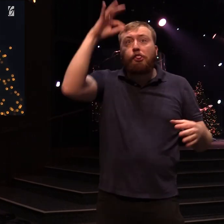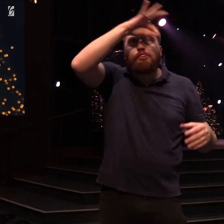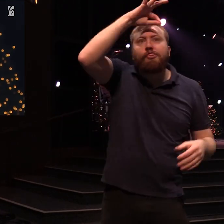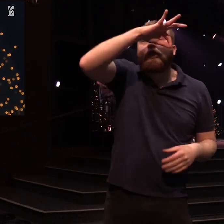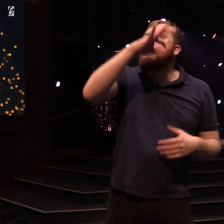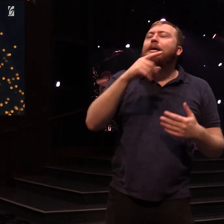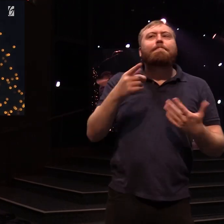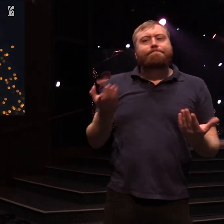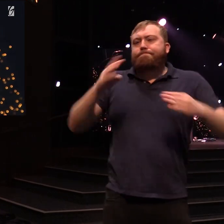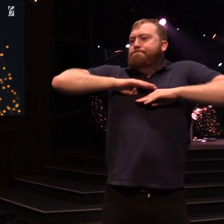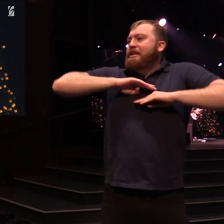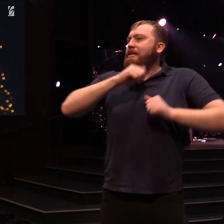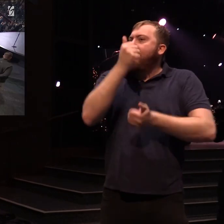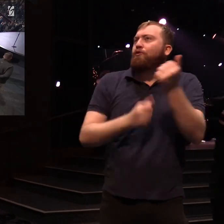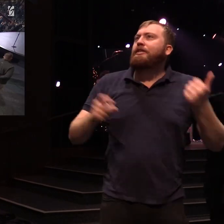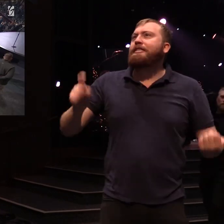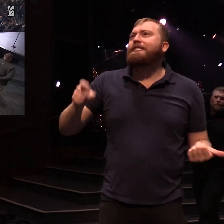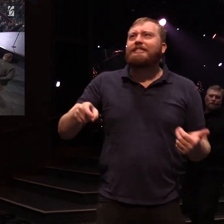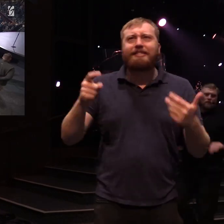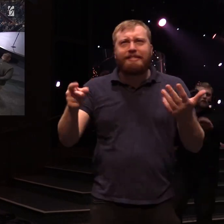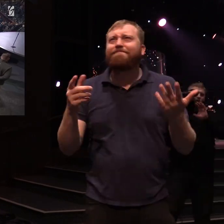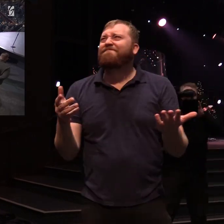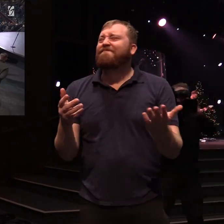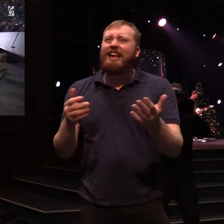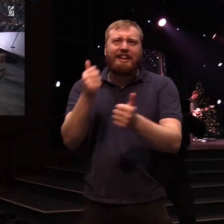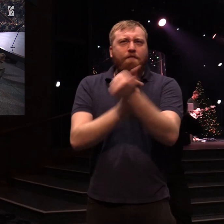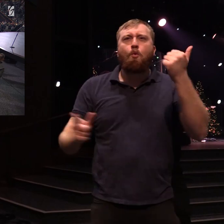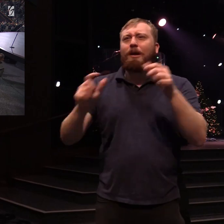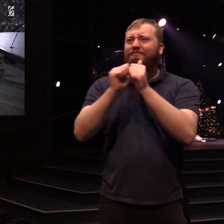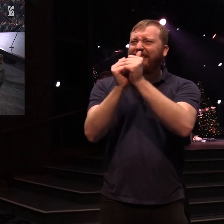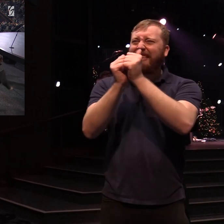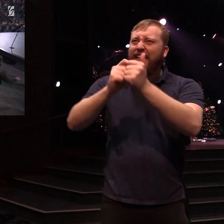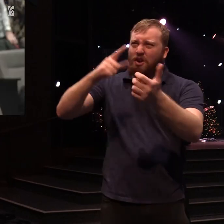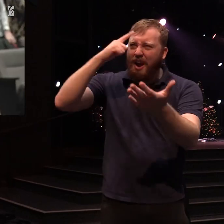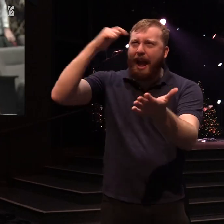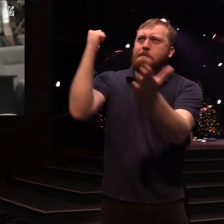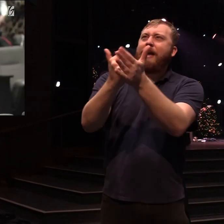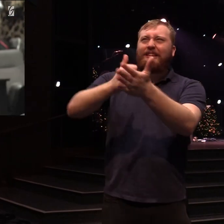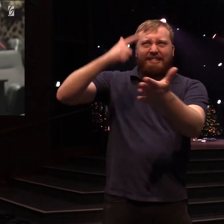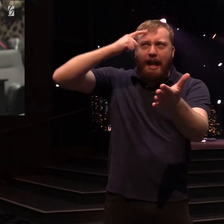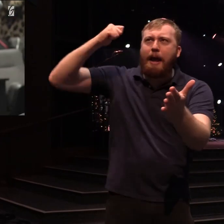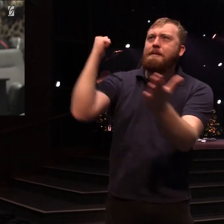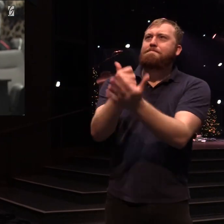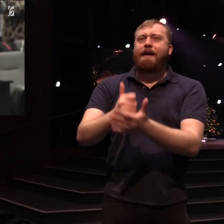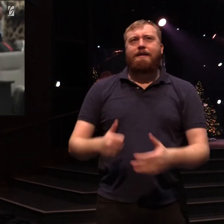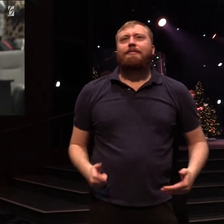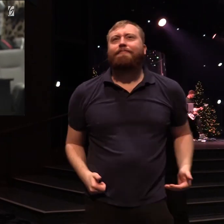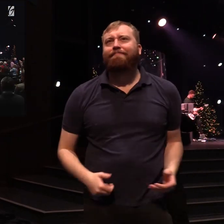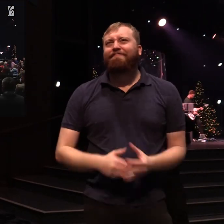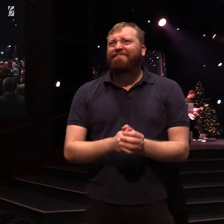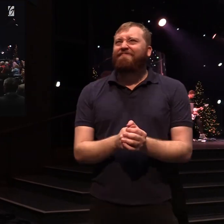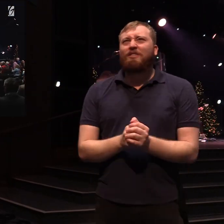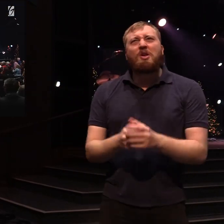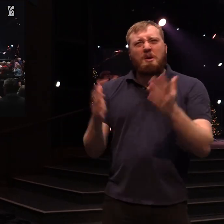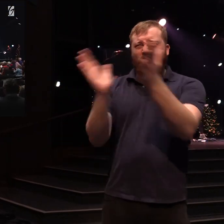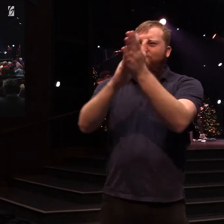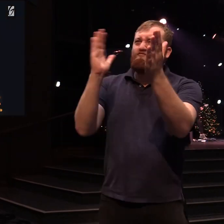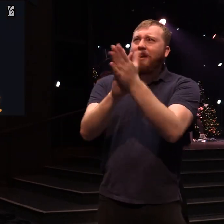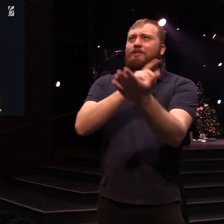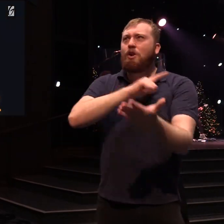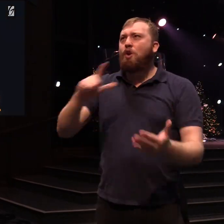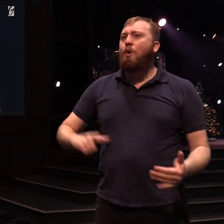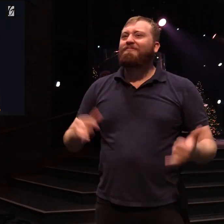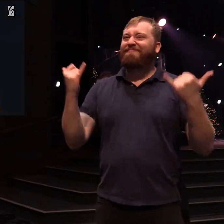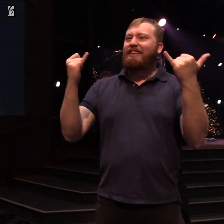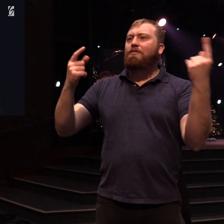we pray. And everyone said together, amen. Amen. Come on, give praise again. As you're doing that, praise the Lord. Turn around, give someone